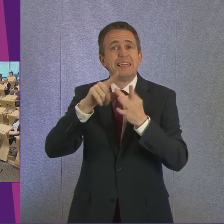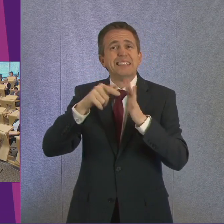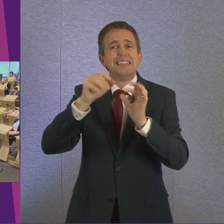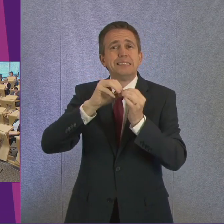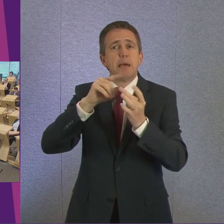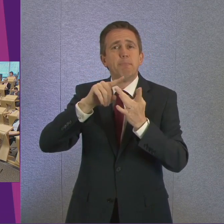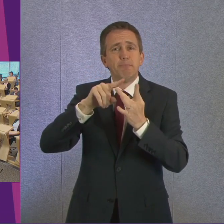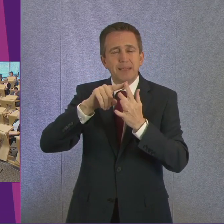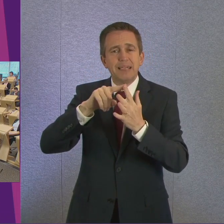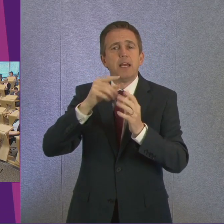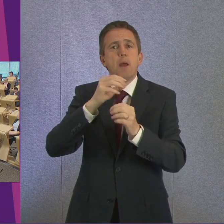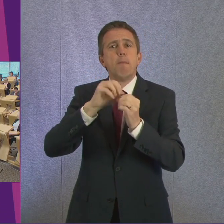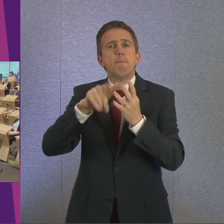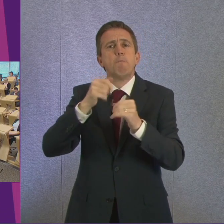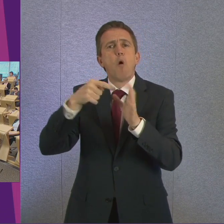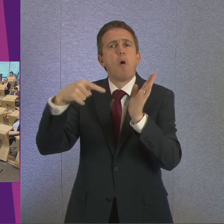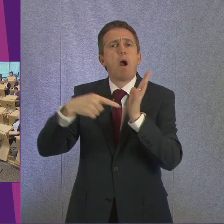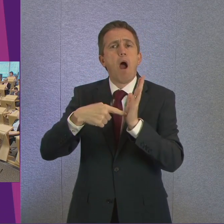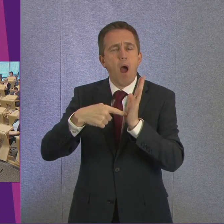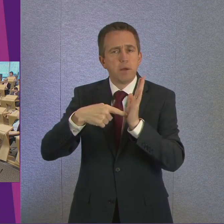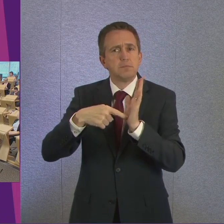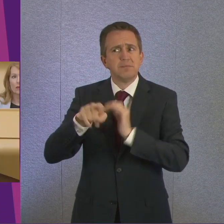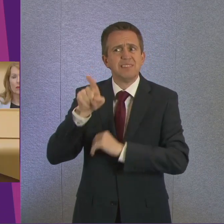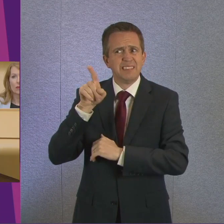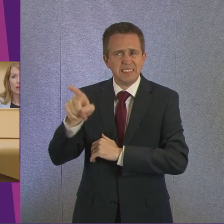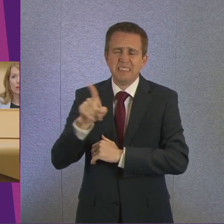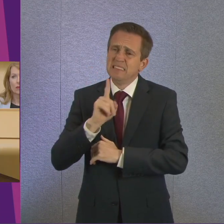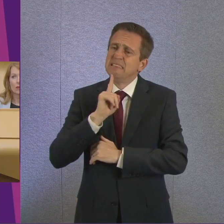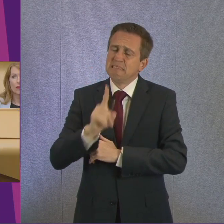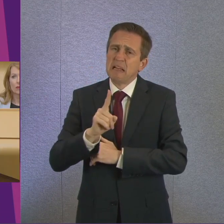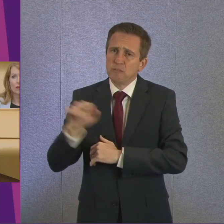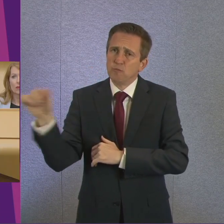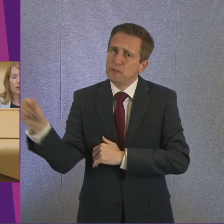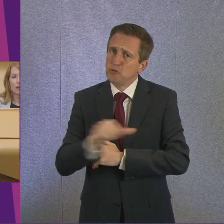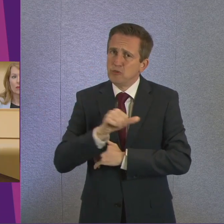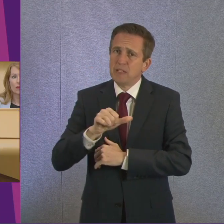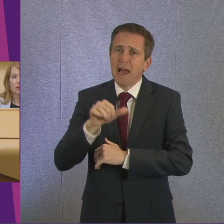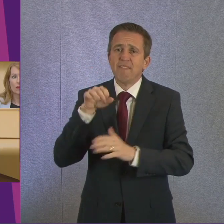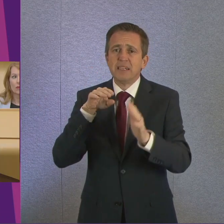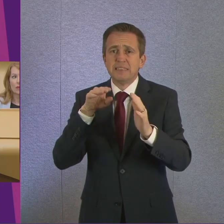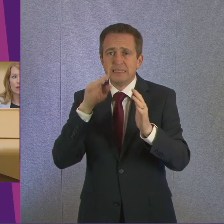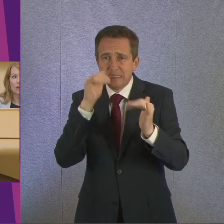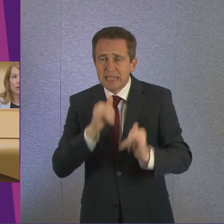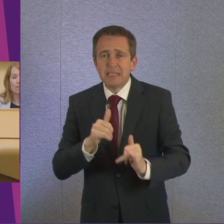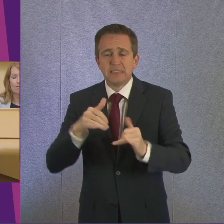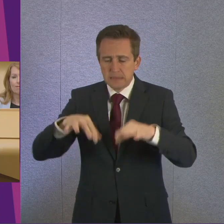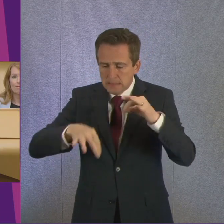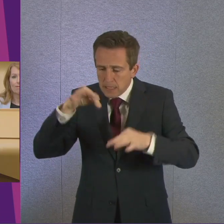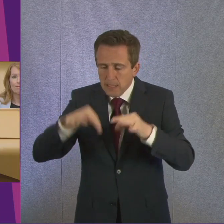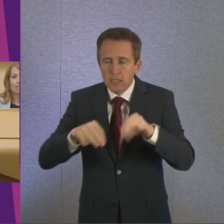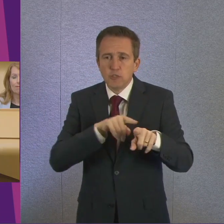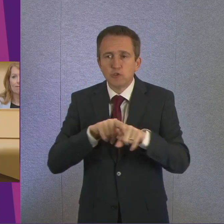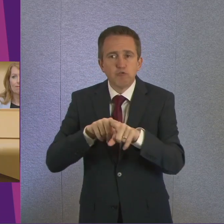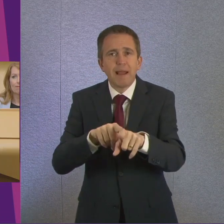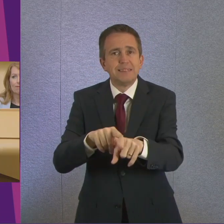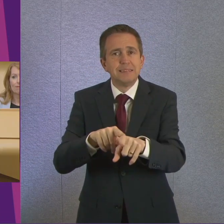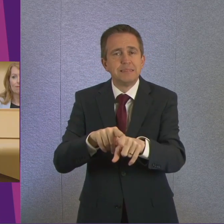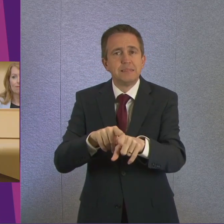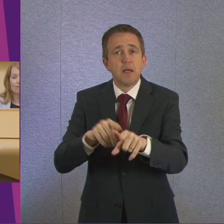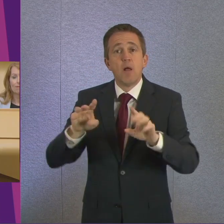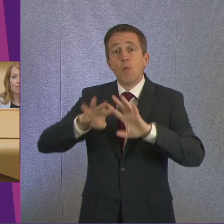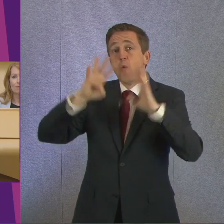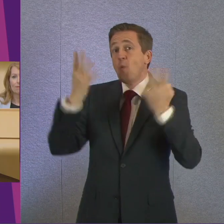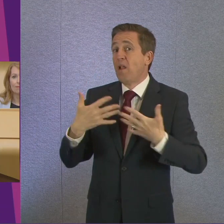in infectious disease, who strongly advocates a test, trace, isolate strategy, the response urged by the World